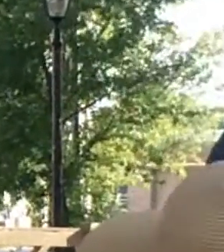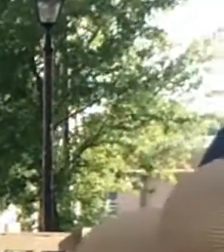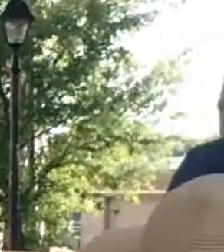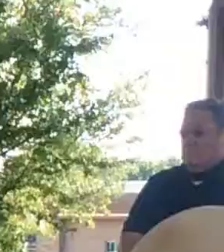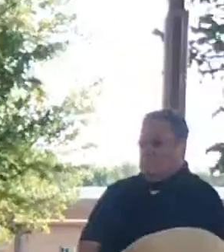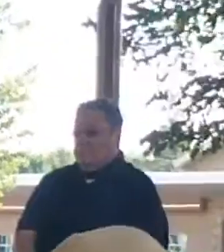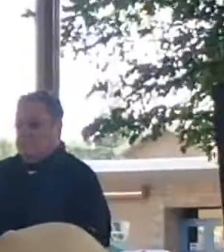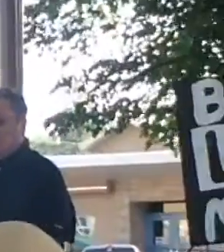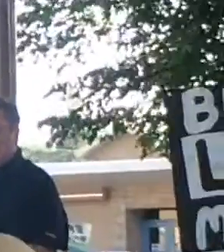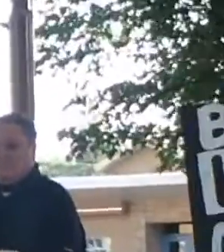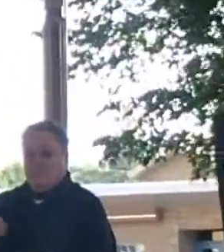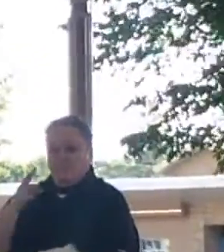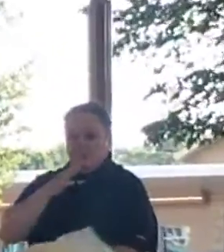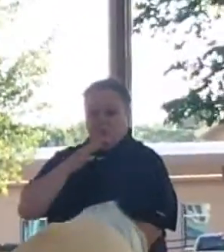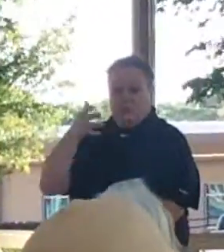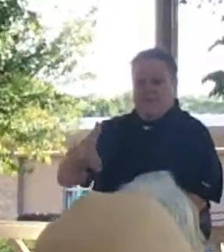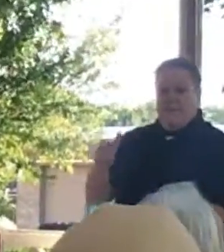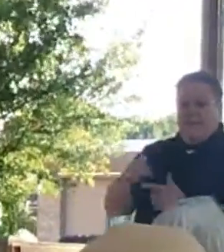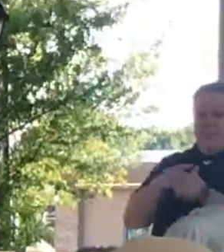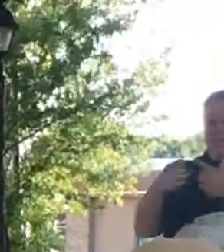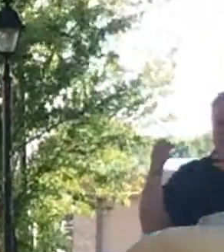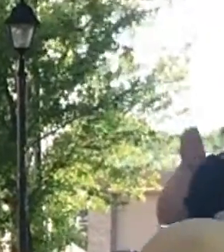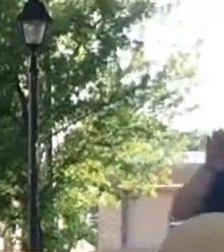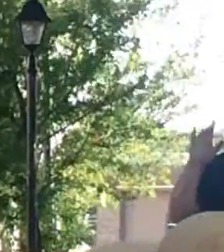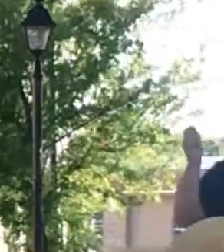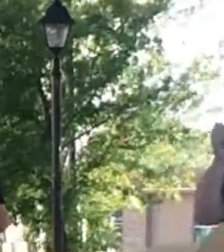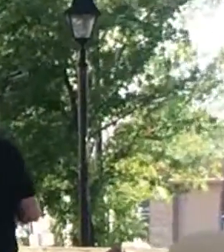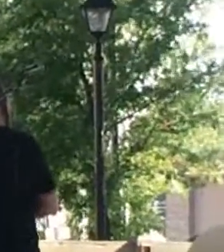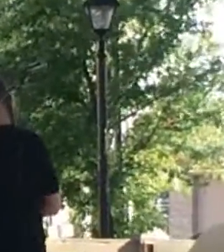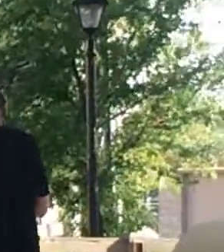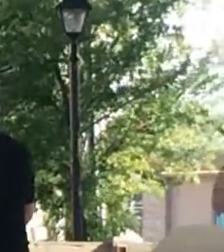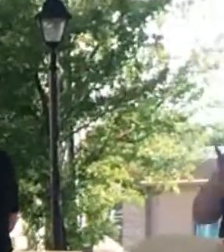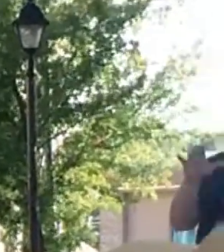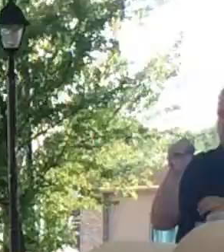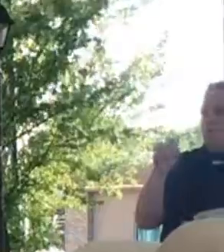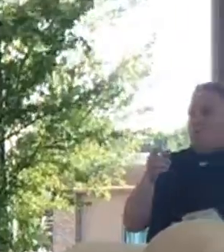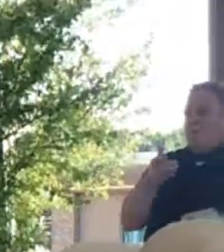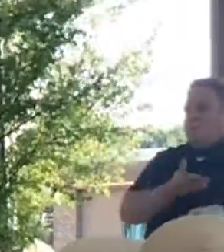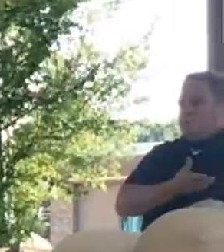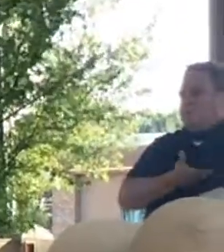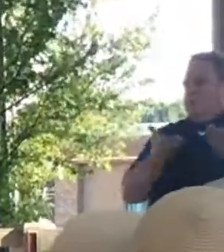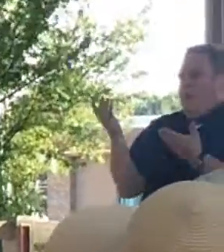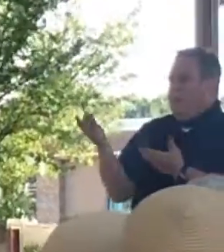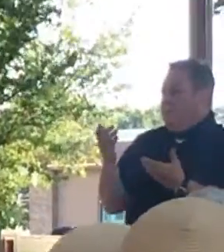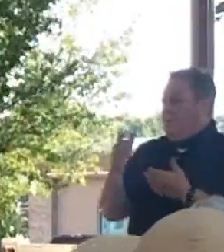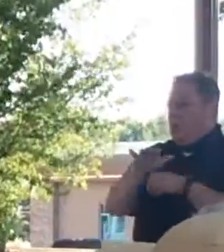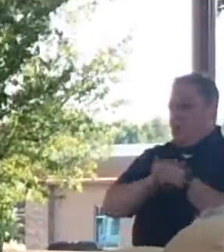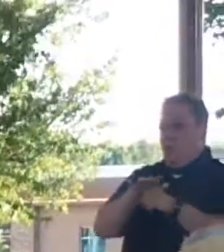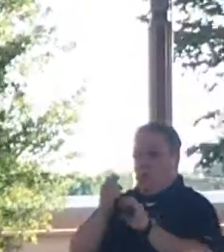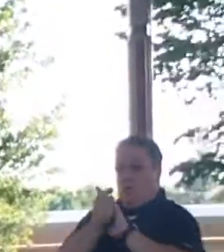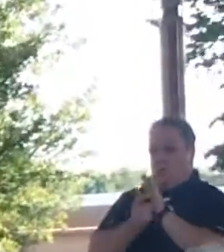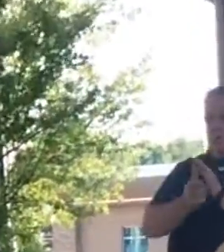Sorry. Okay, we've got two speakers left and then a closing ceremony that we're going to do. So let's bring up local